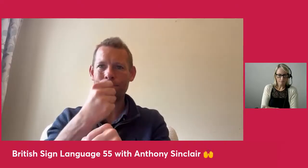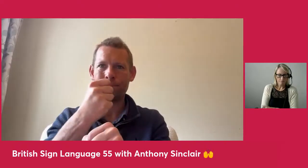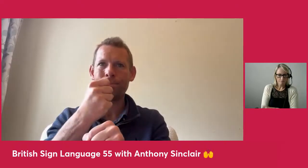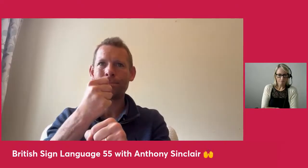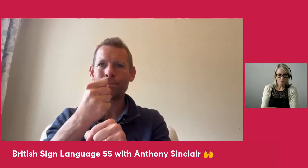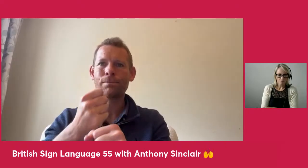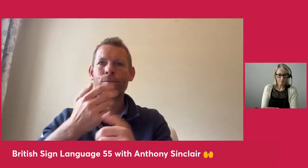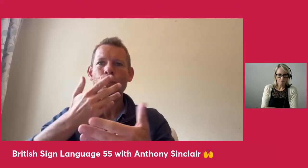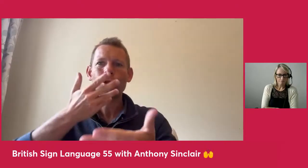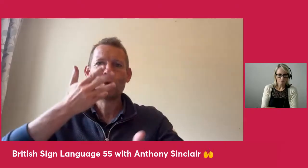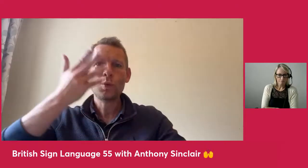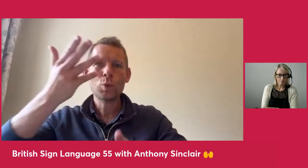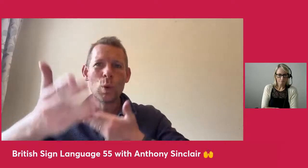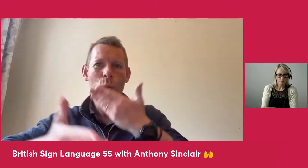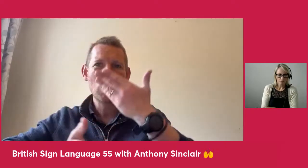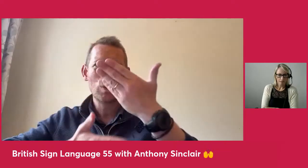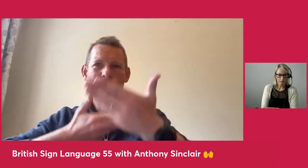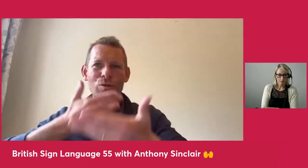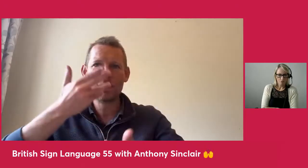games,